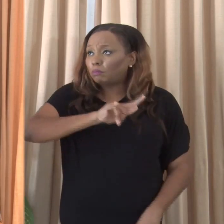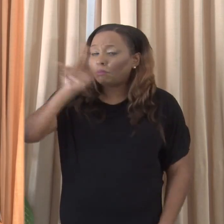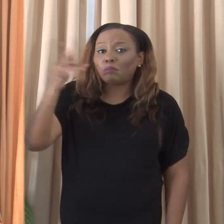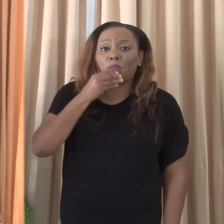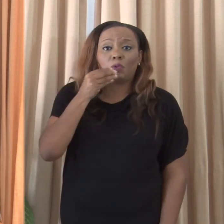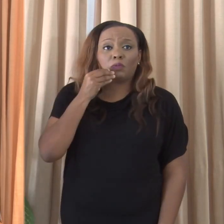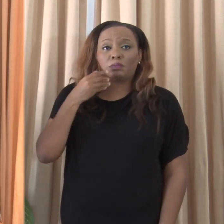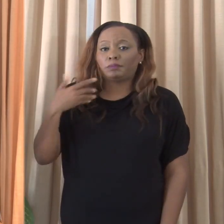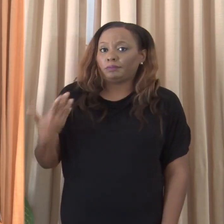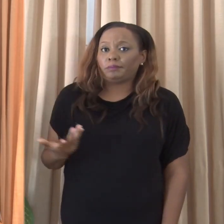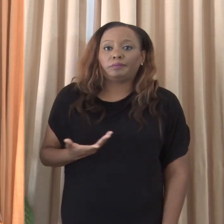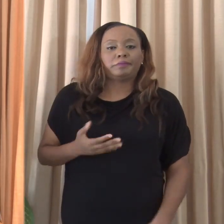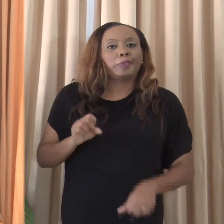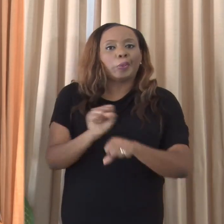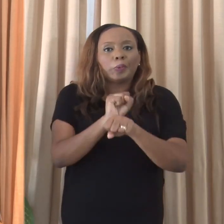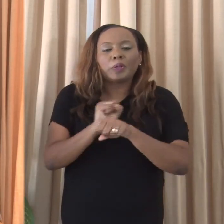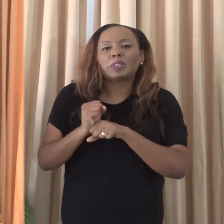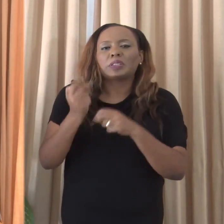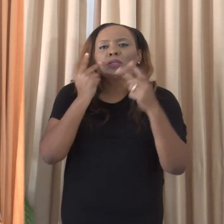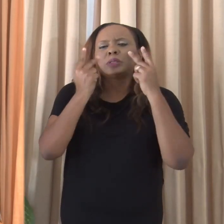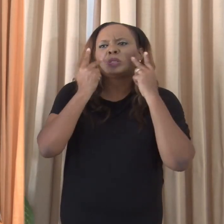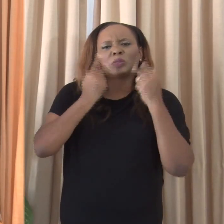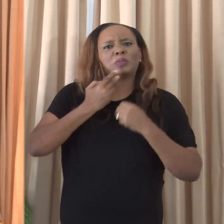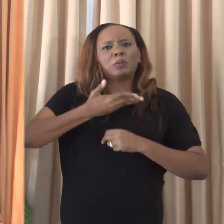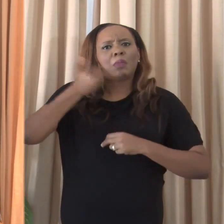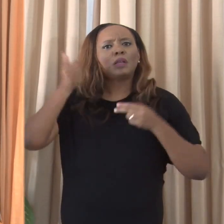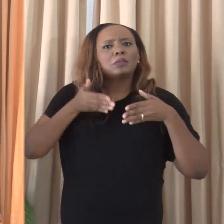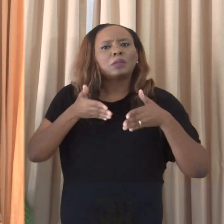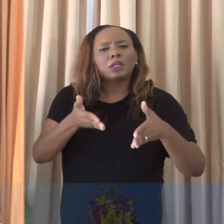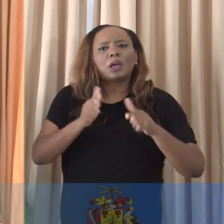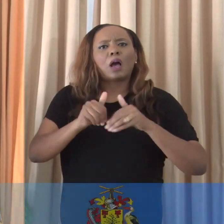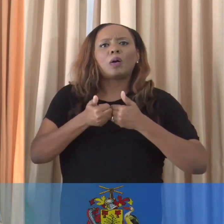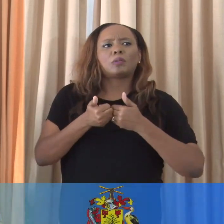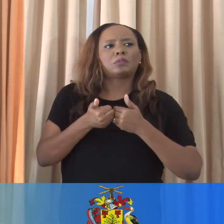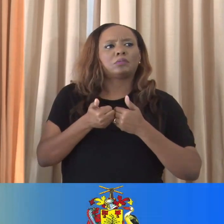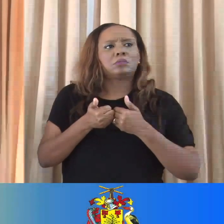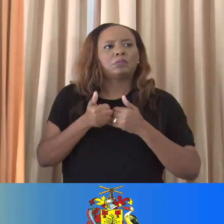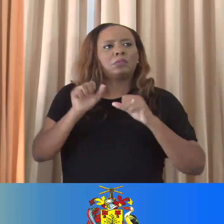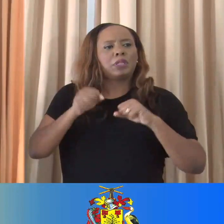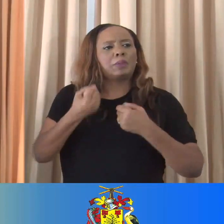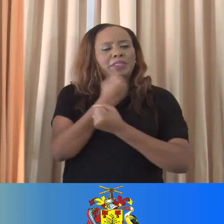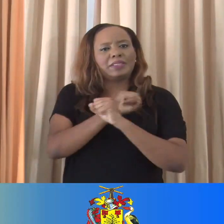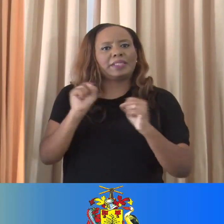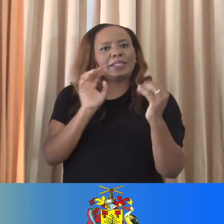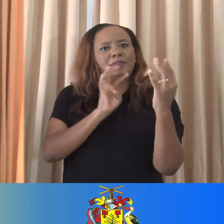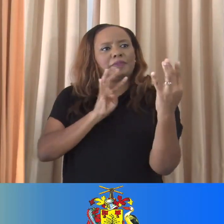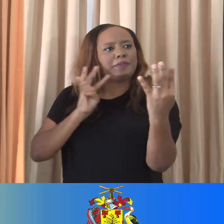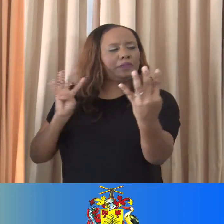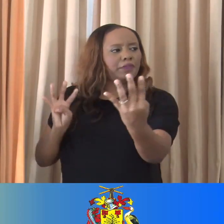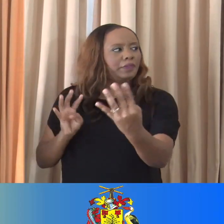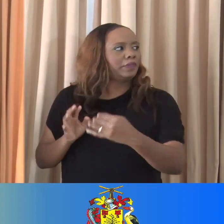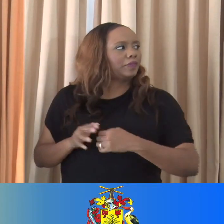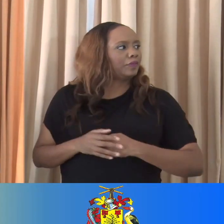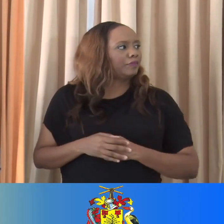our airline partners to make sure that we can meet those requirements at this time.